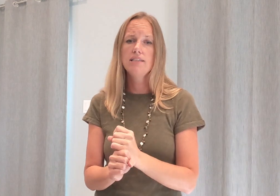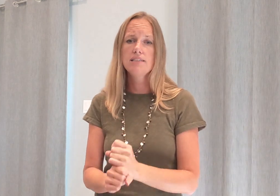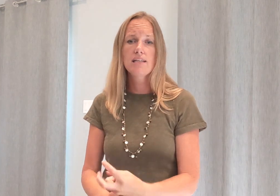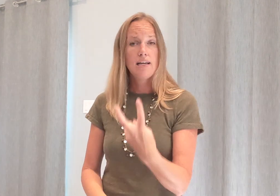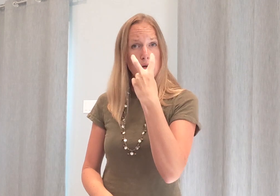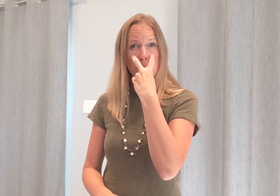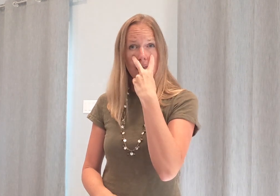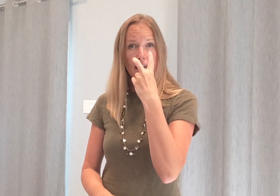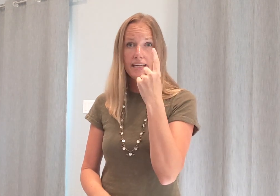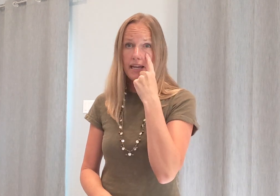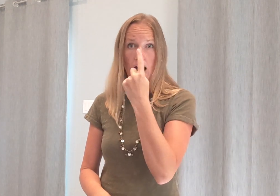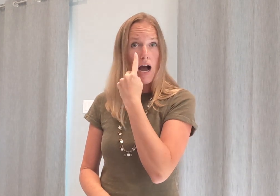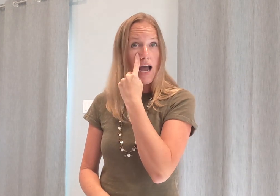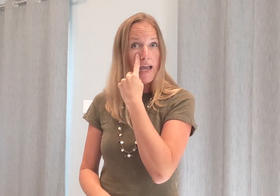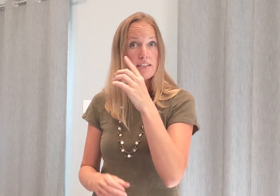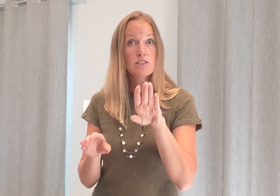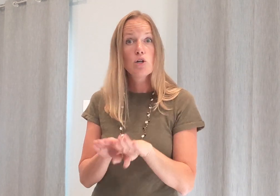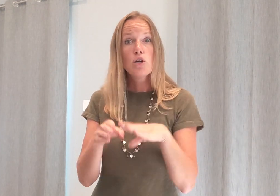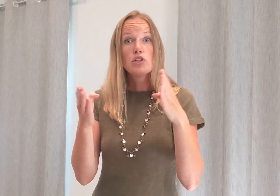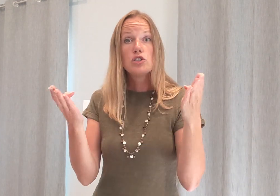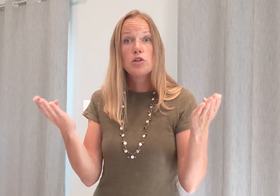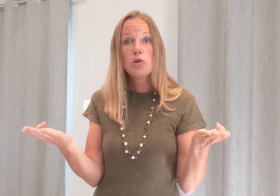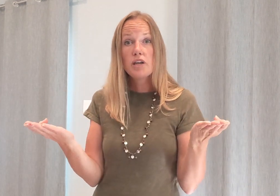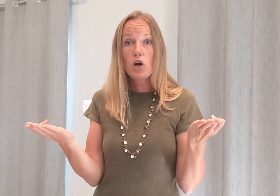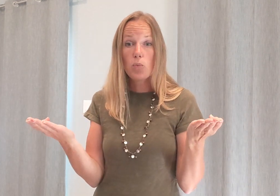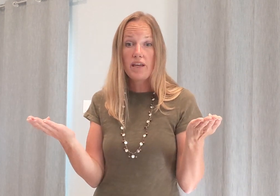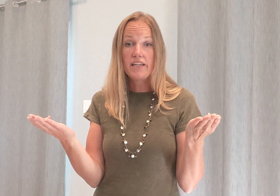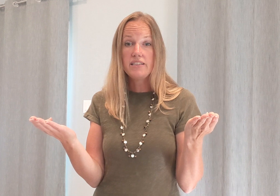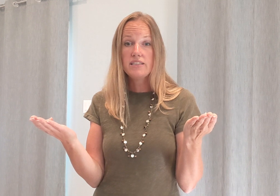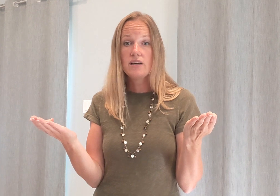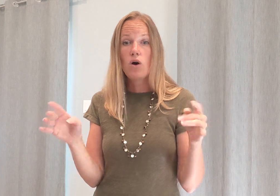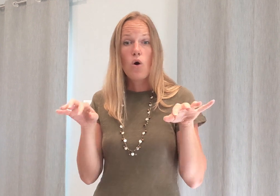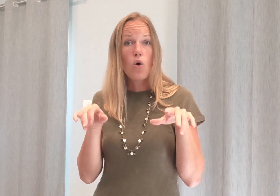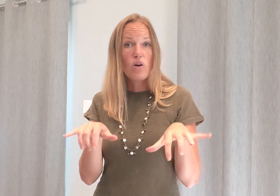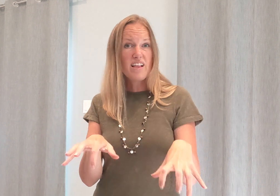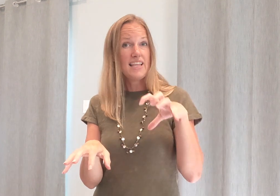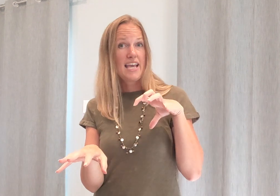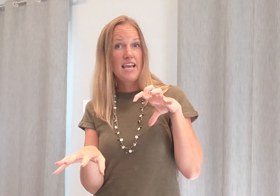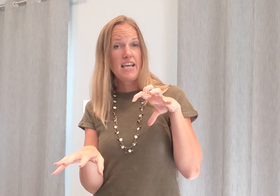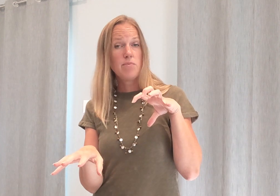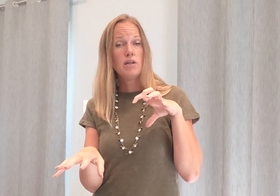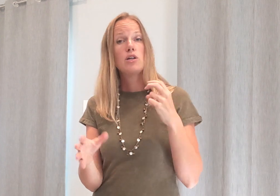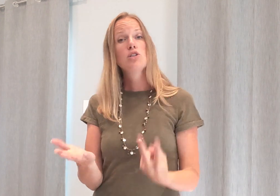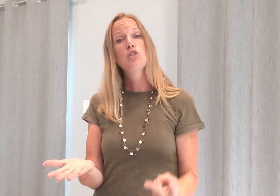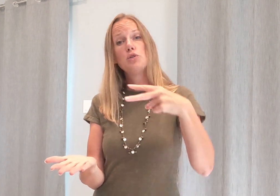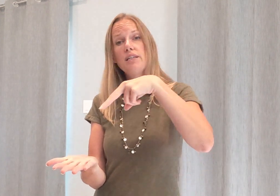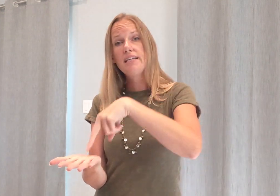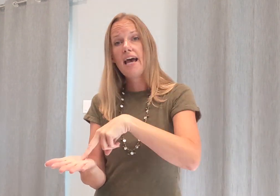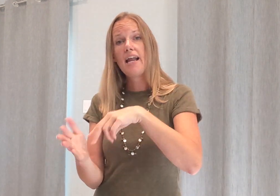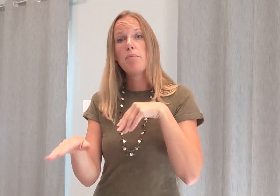cause blinded eyes to be opened or the lame to get up